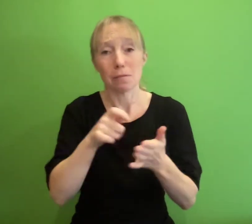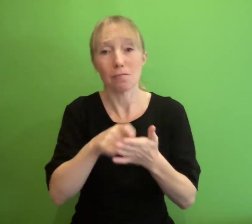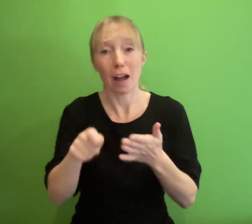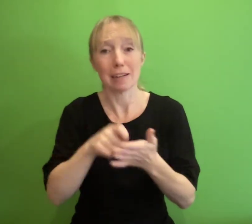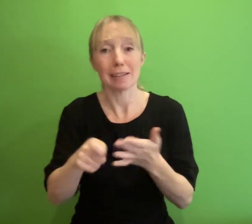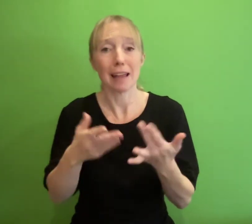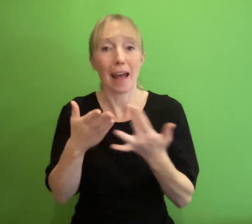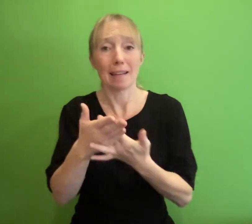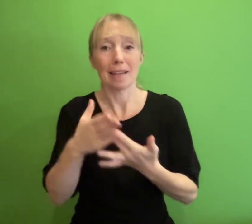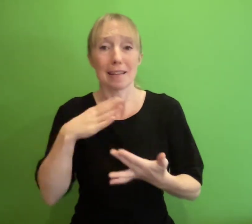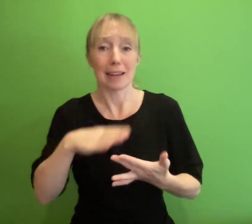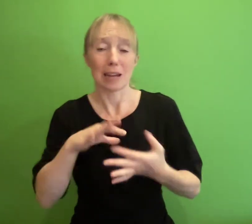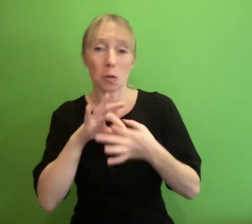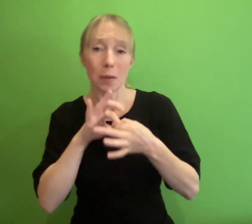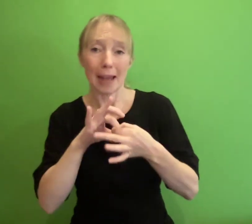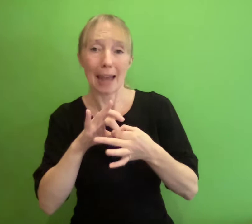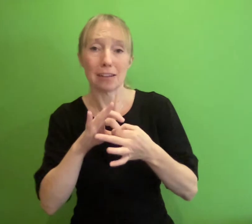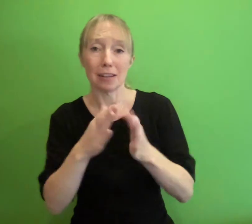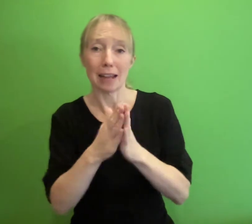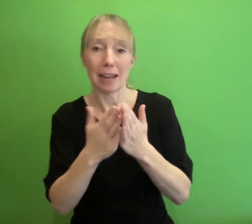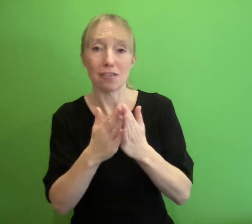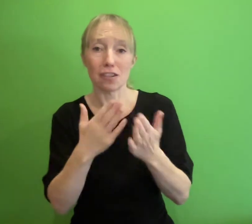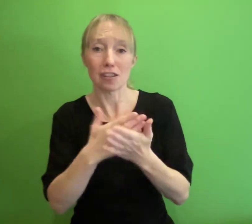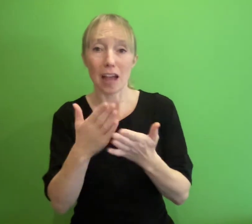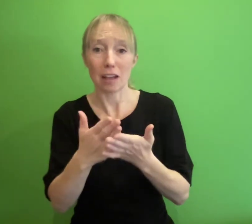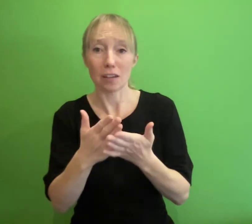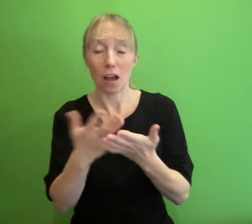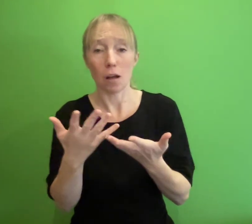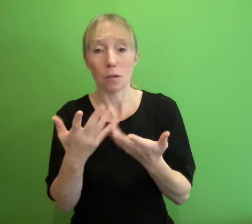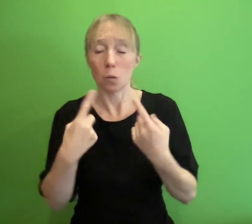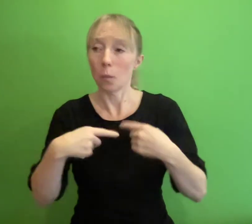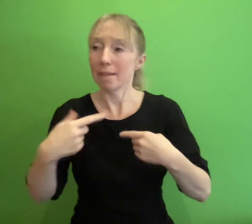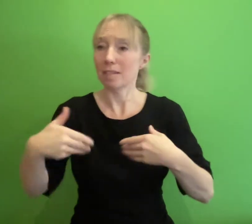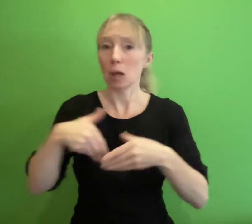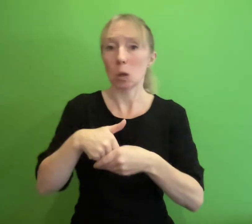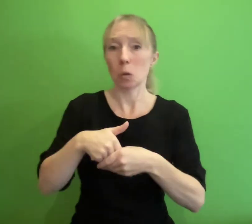to engage in the literature sector, we have included sector survey contributions.